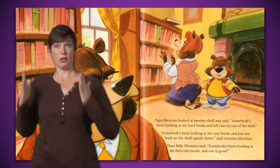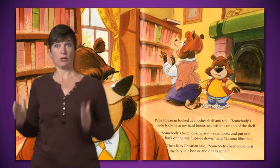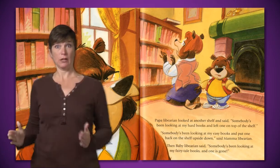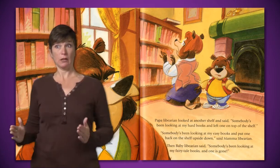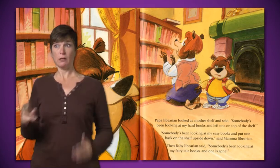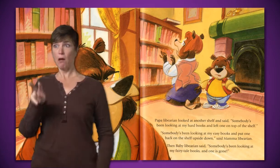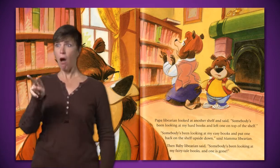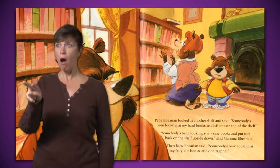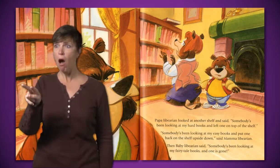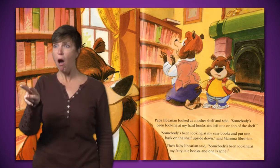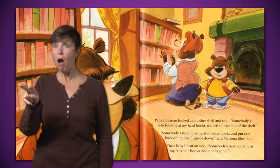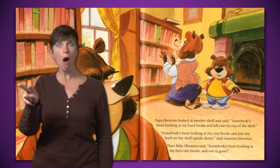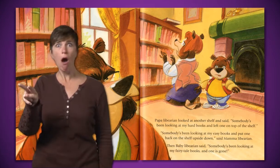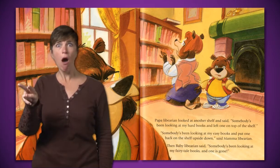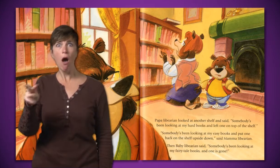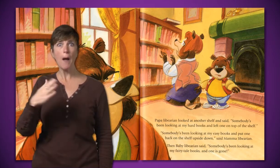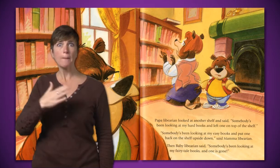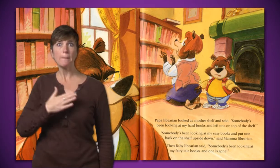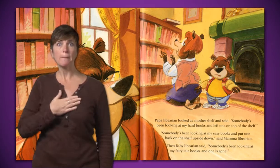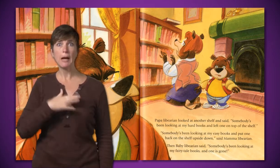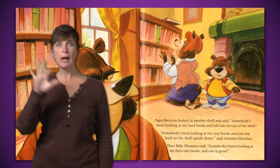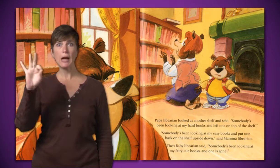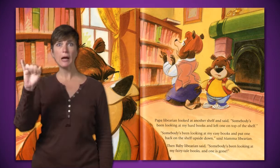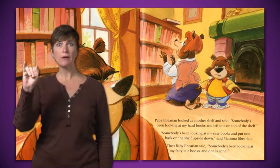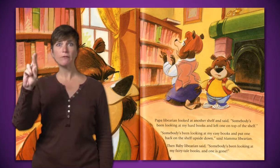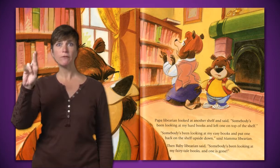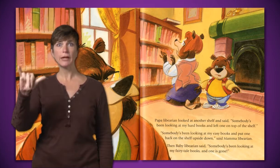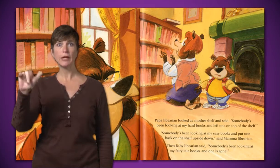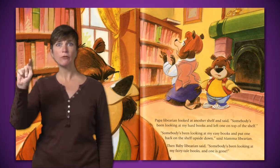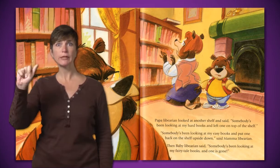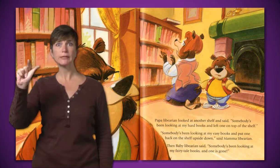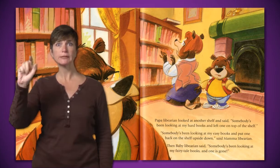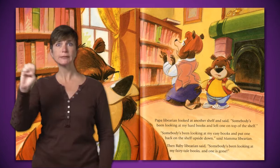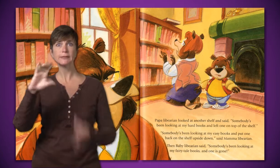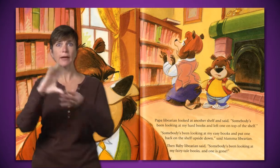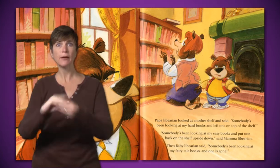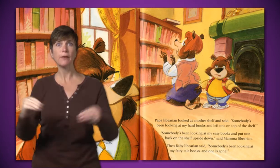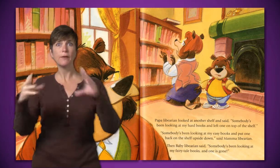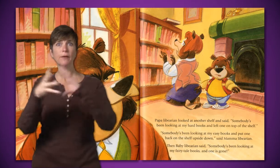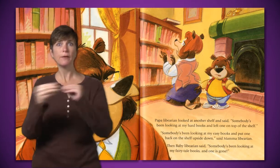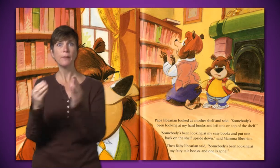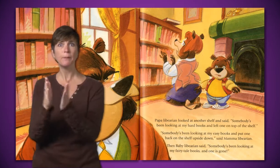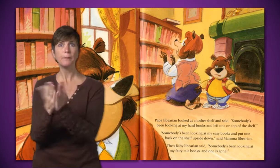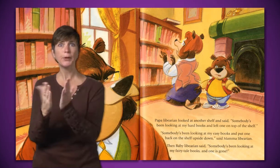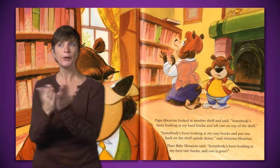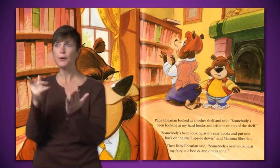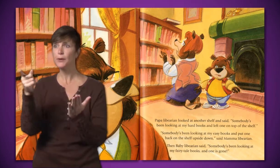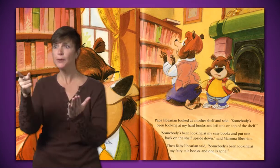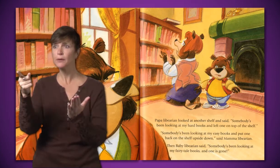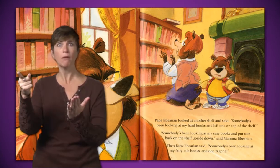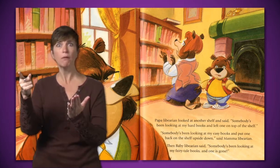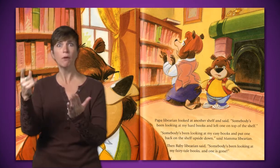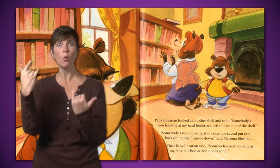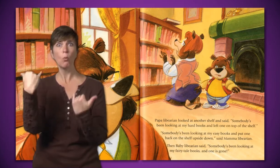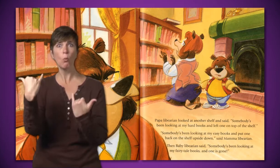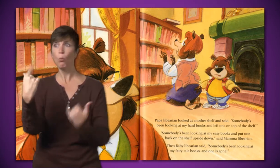Then Baby Libearian said, "Somebody's been looking at my fairy tale books and one